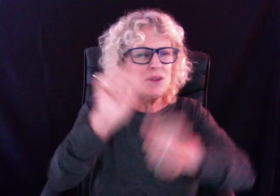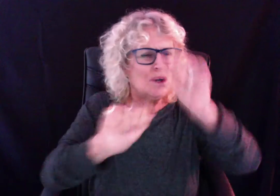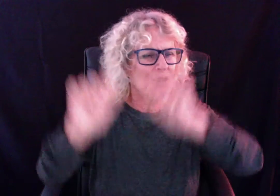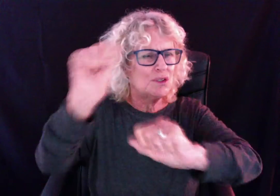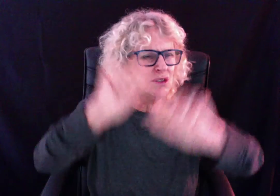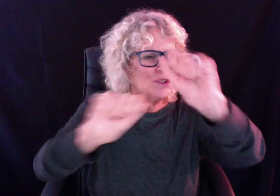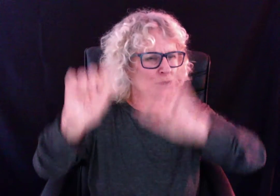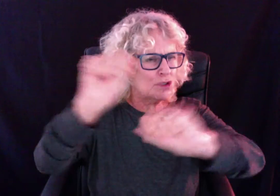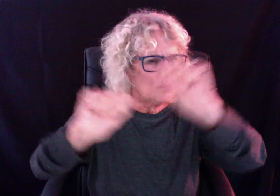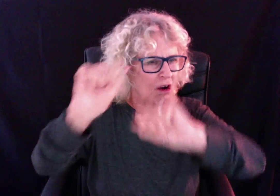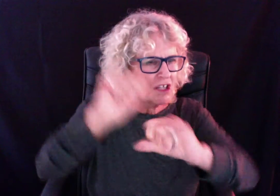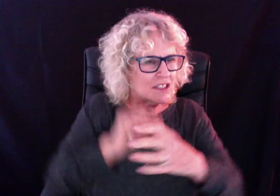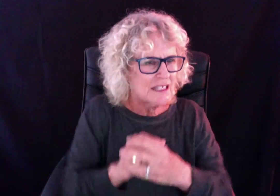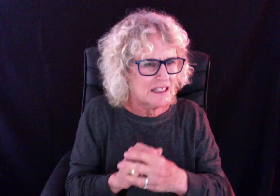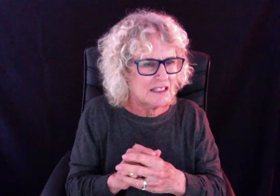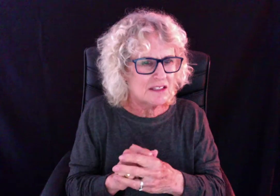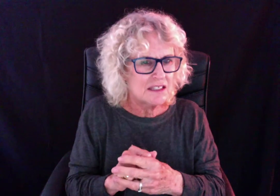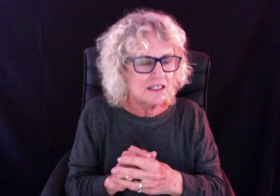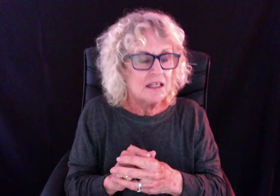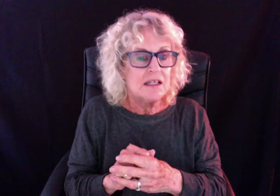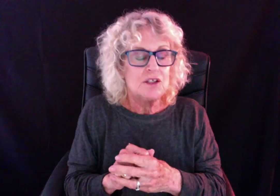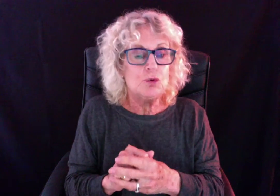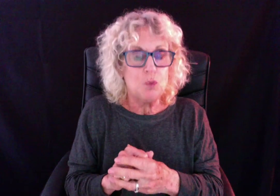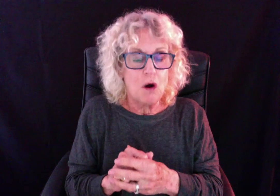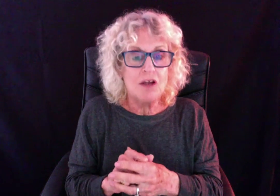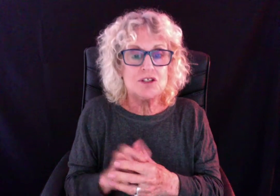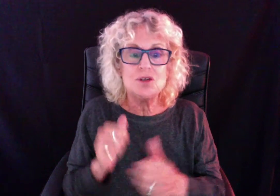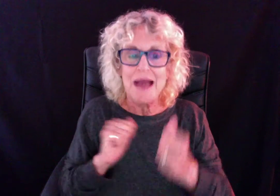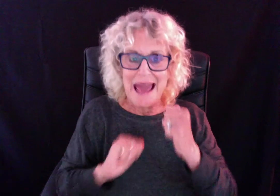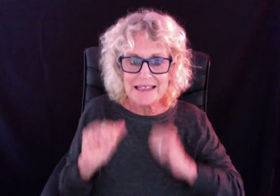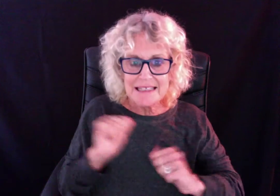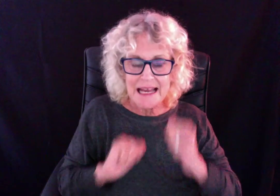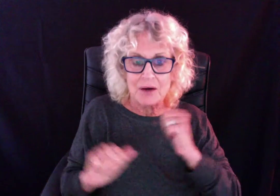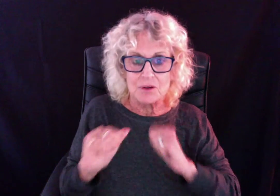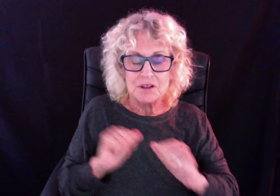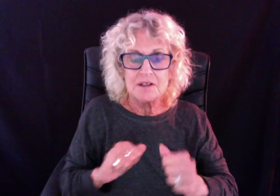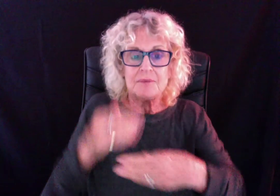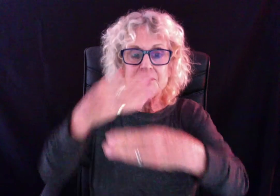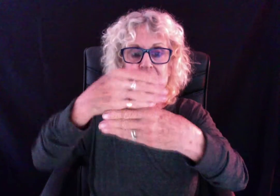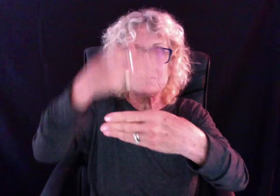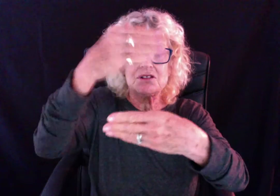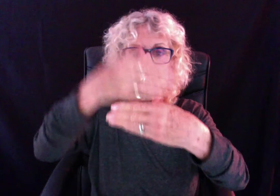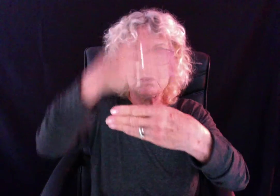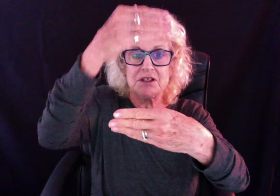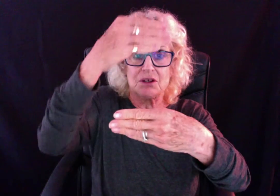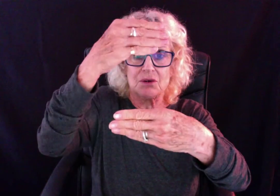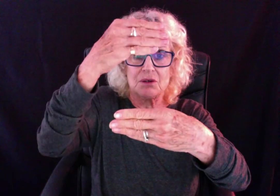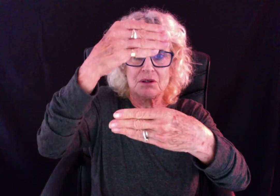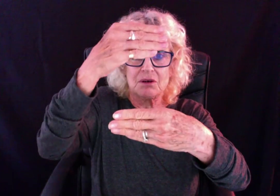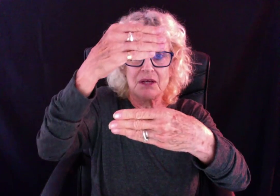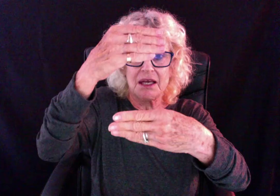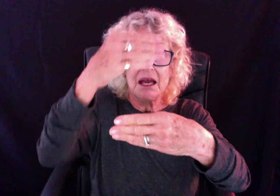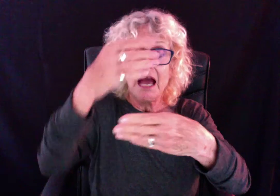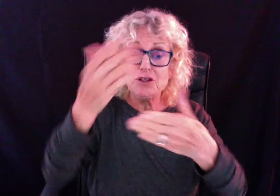don't usually wash like this. You would want to act it out. There's the window, okay? And you